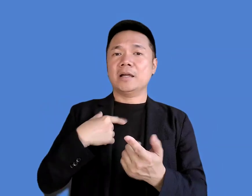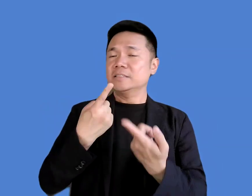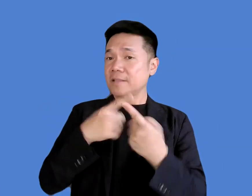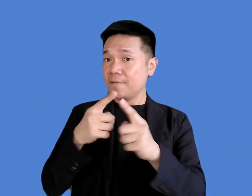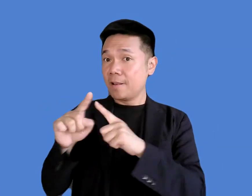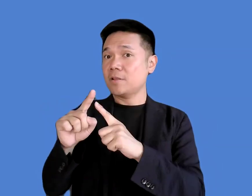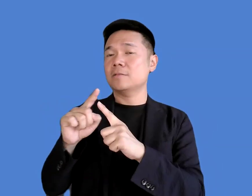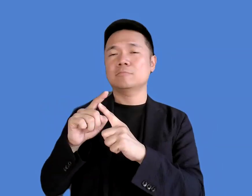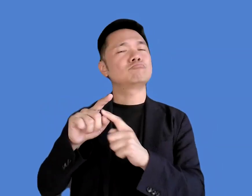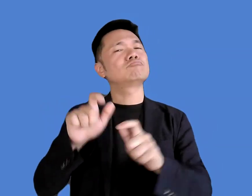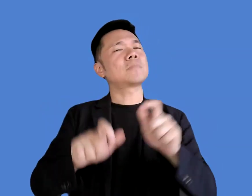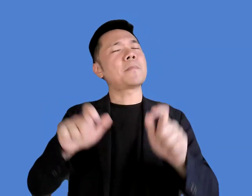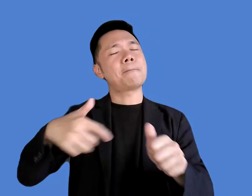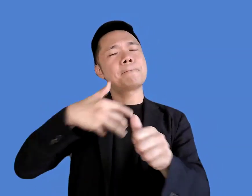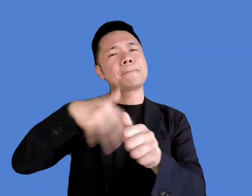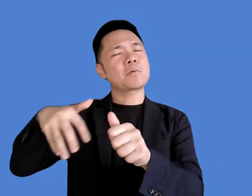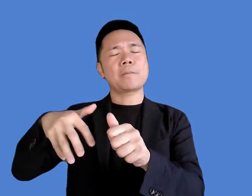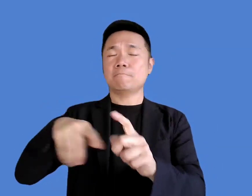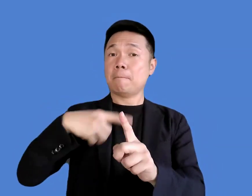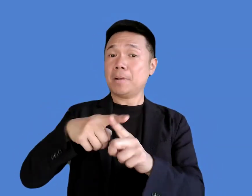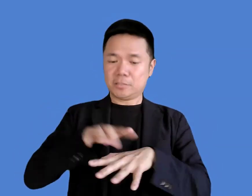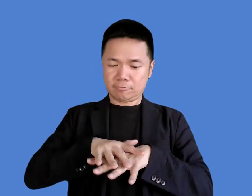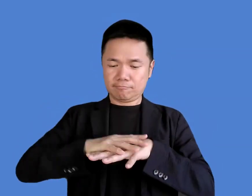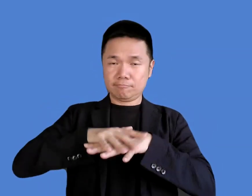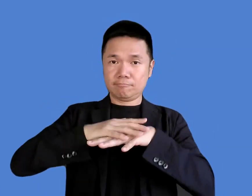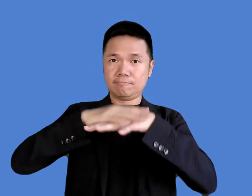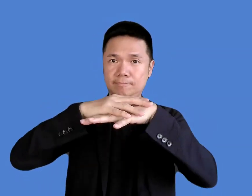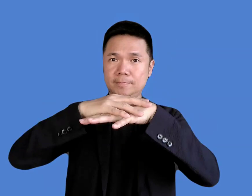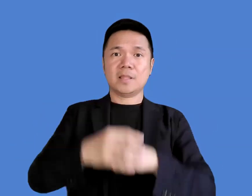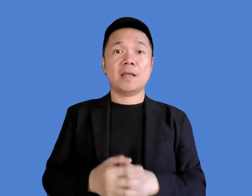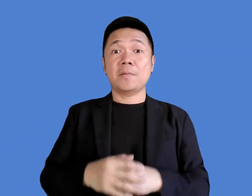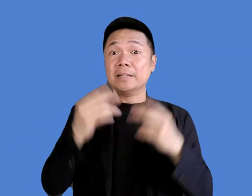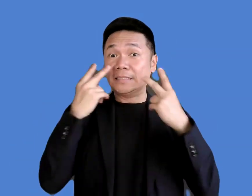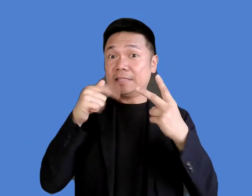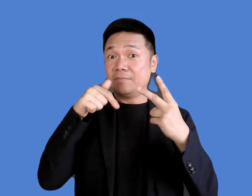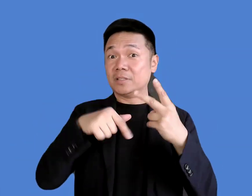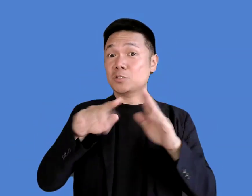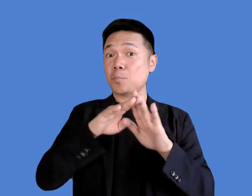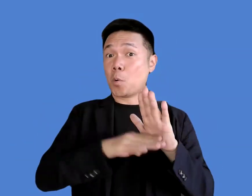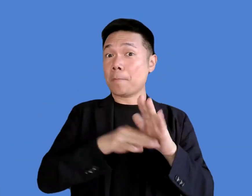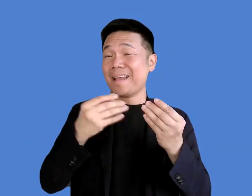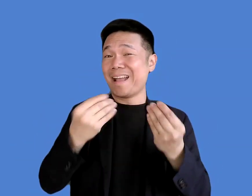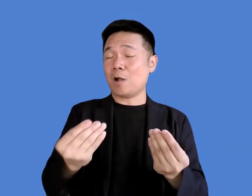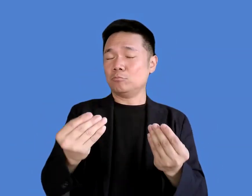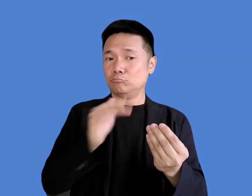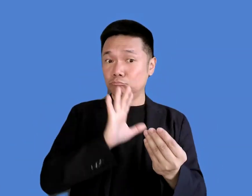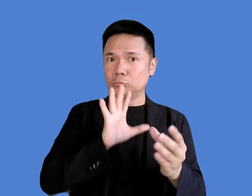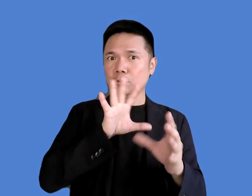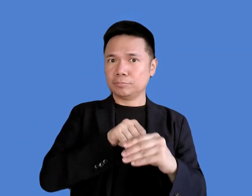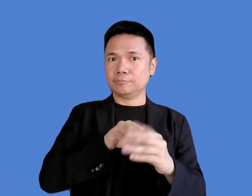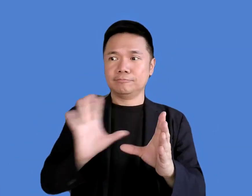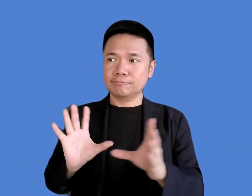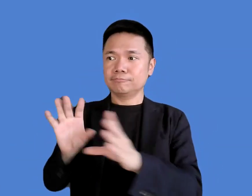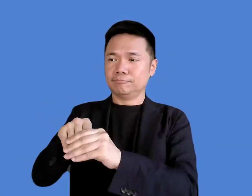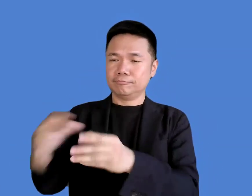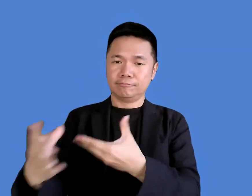status, and other intersectional markers as we go through the program. Okay, the